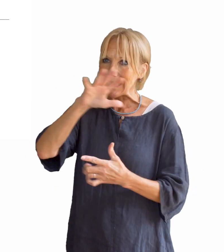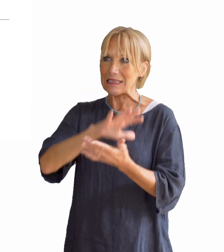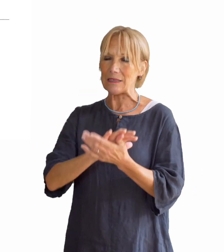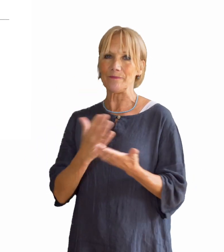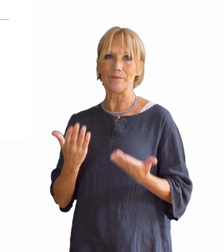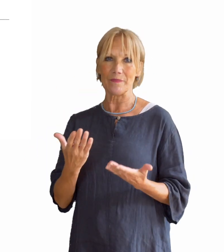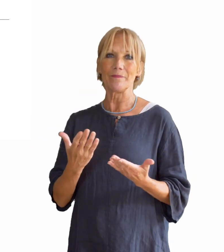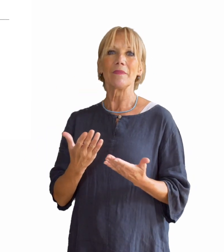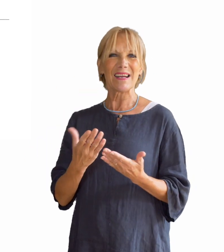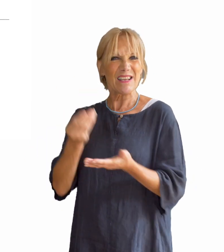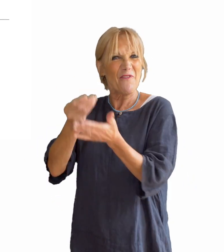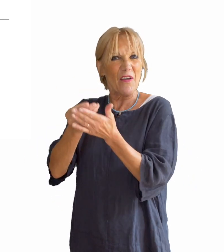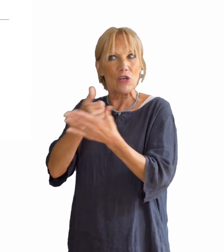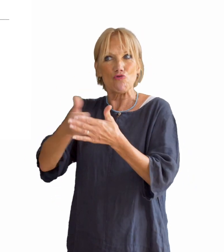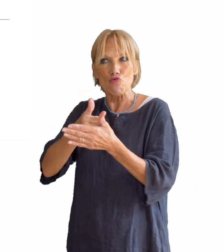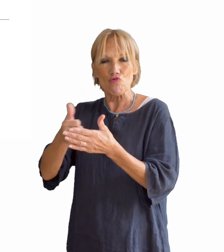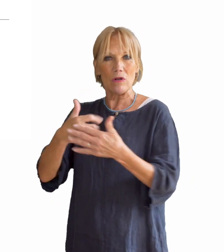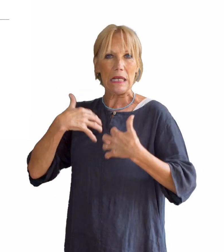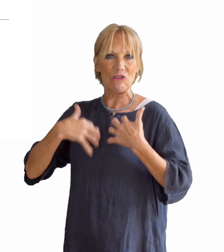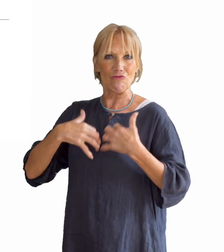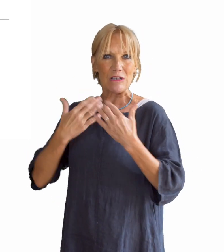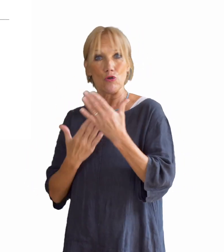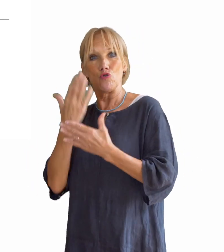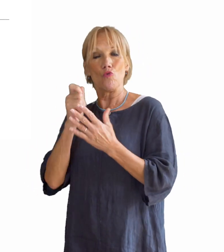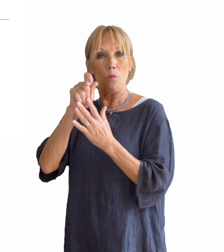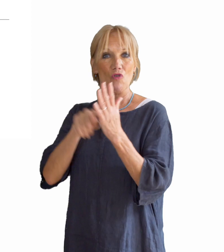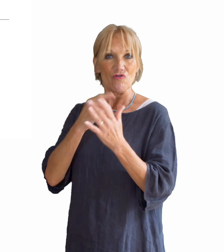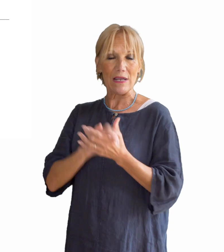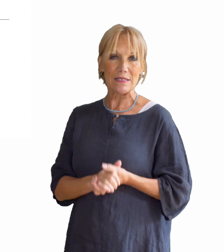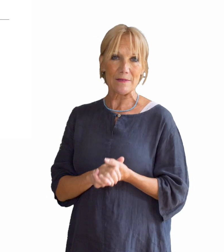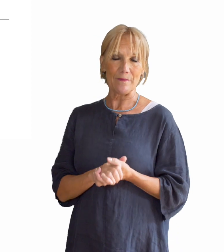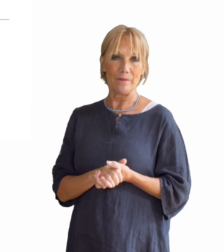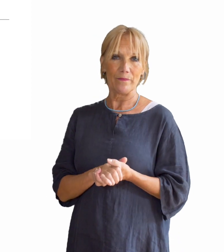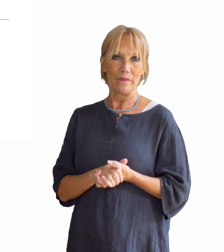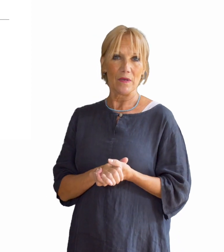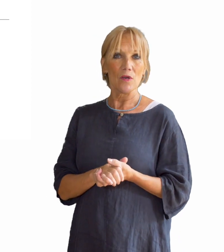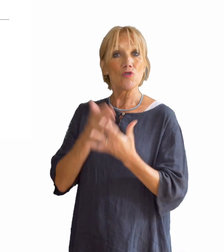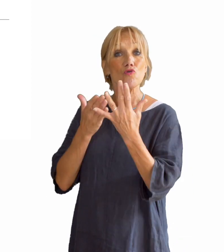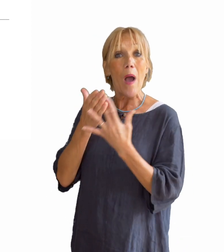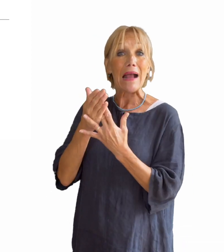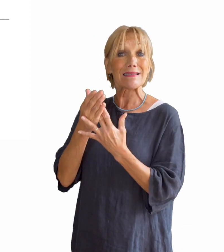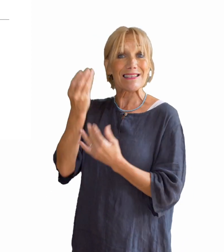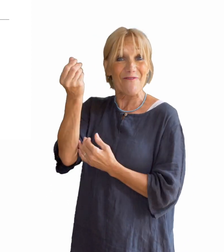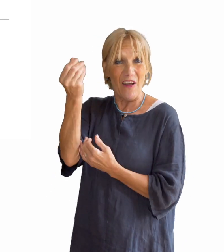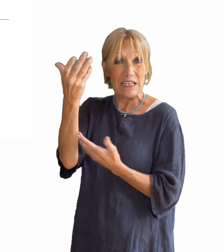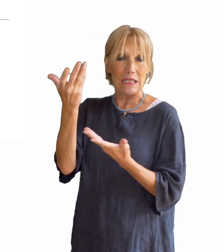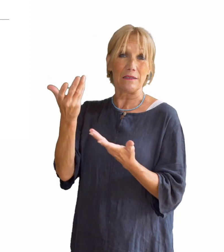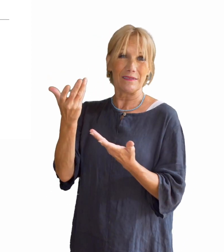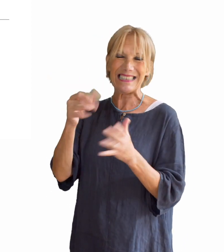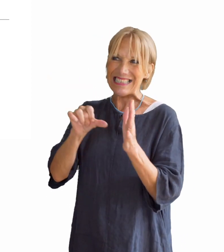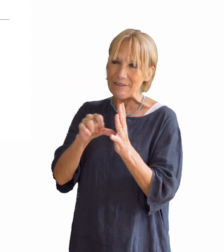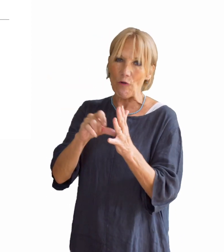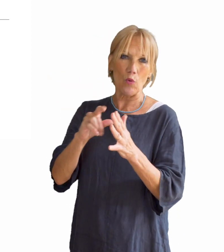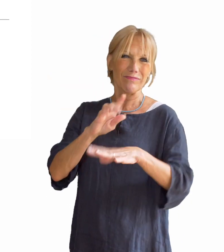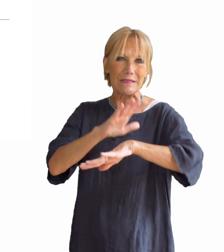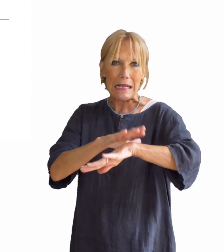find in a funding landscape that prioritises new projects and only offers short-term competitive grants. Accessing funding